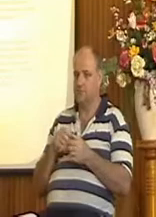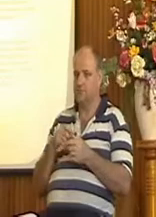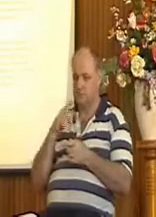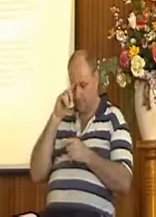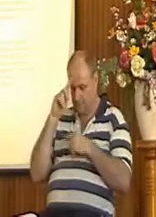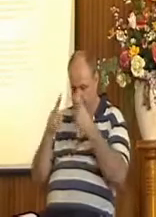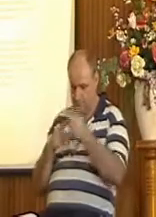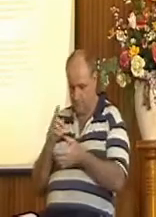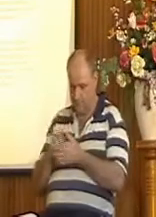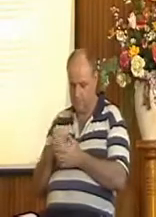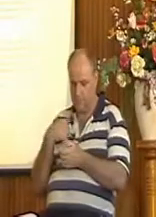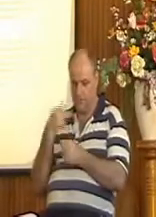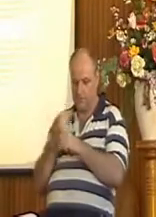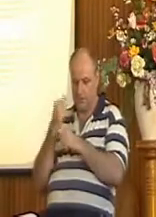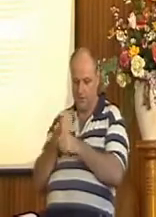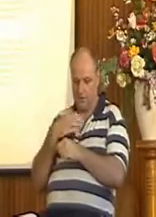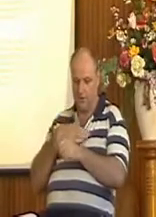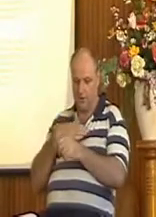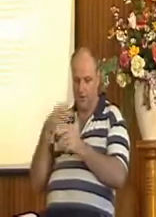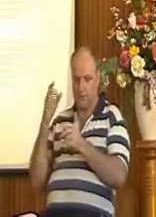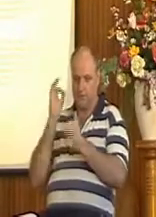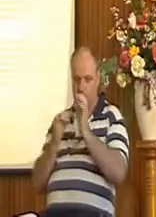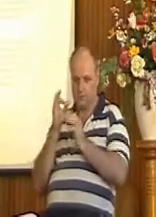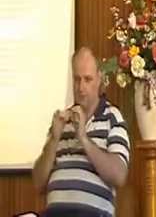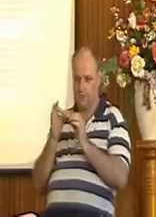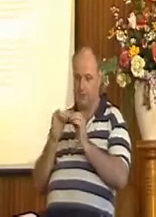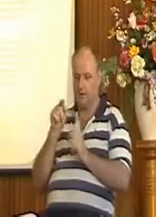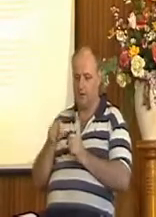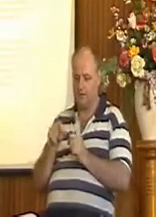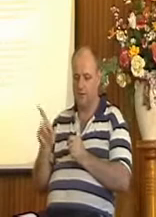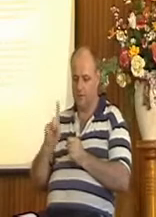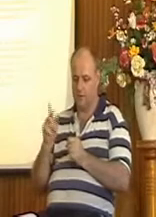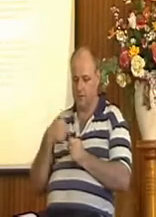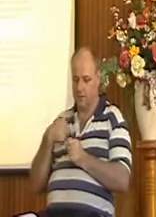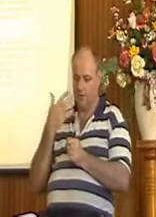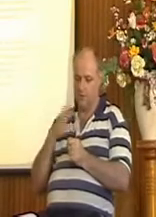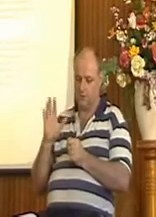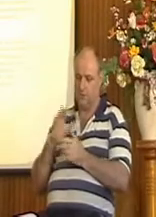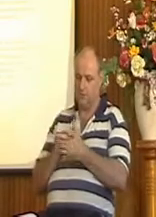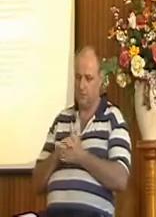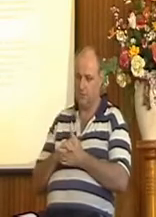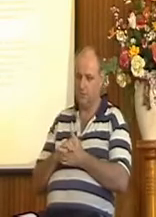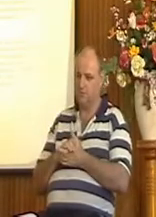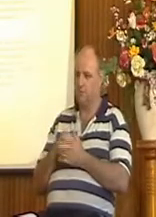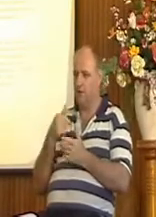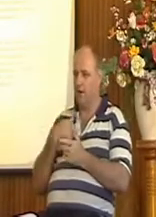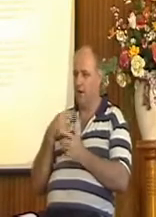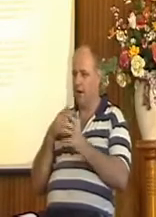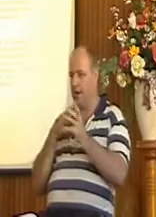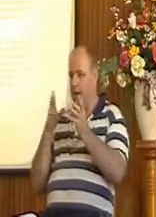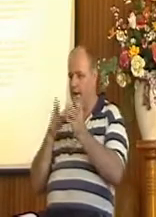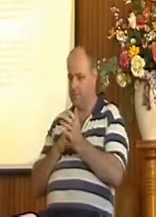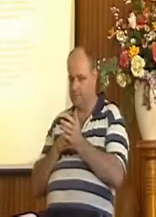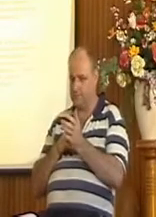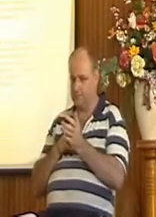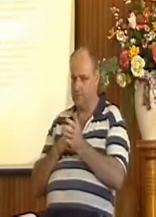decision, and here is what I want. I am persuaded of this very thing, that